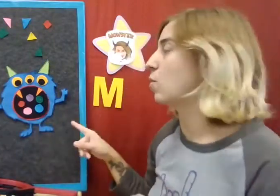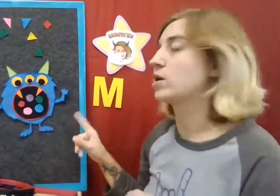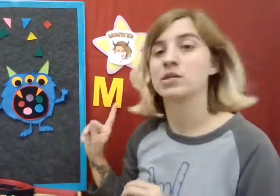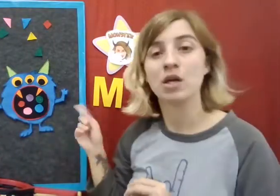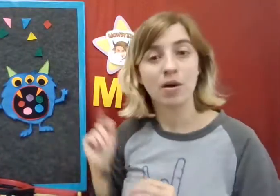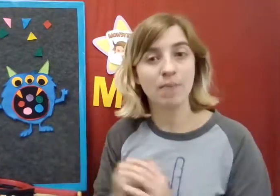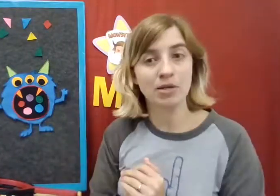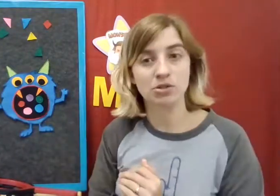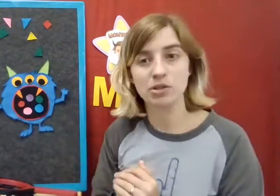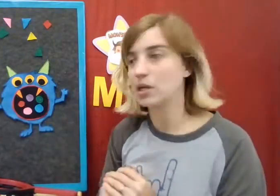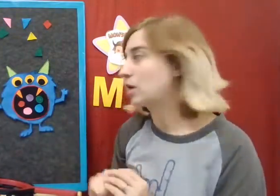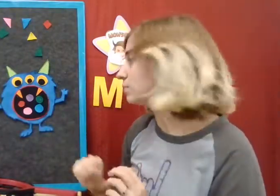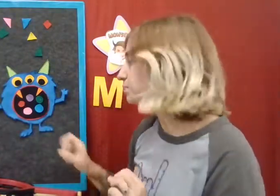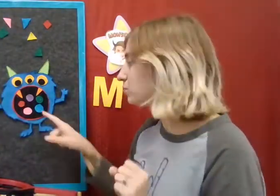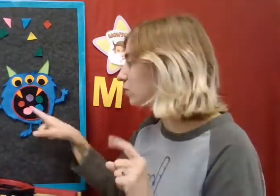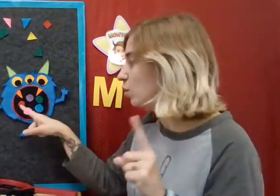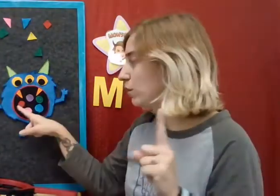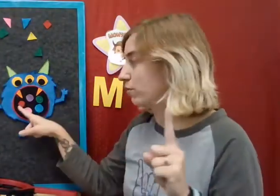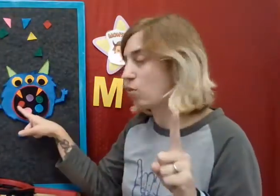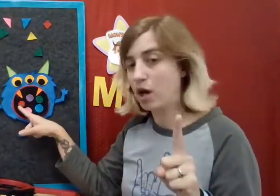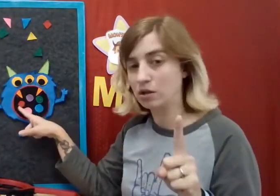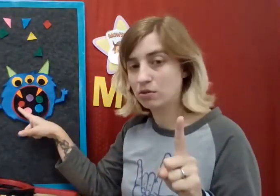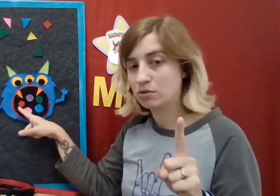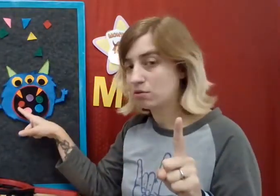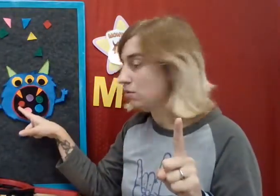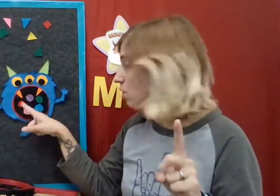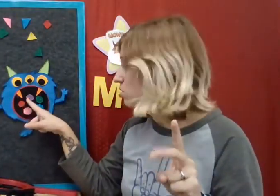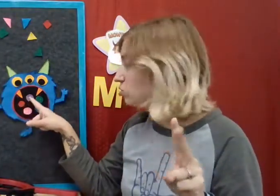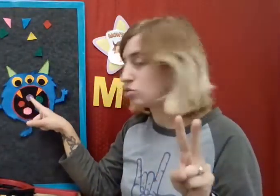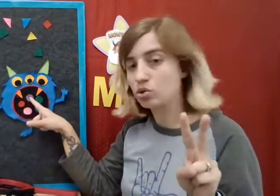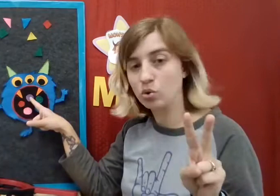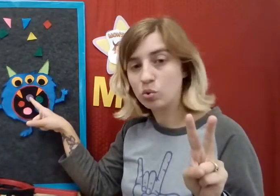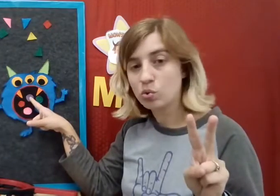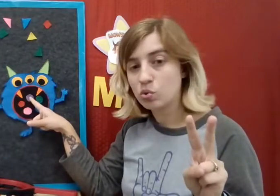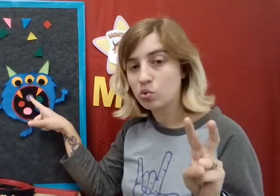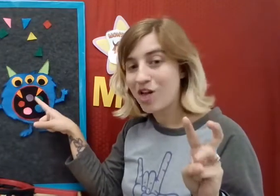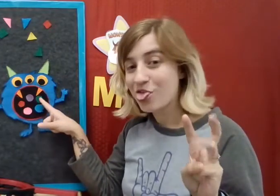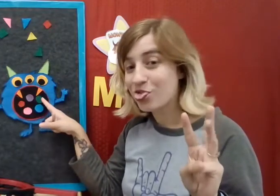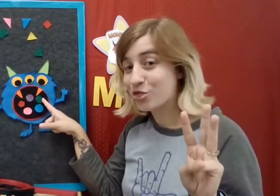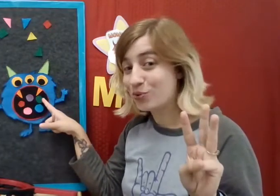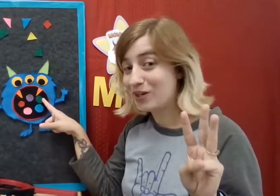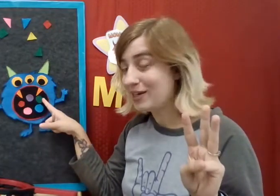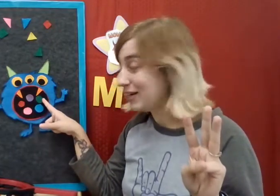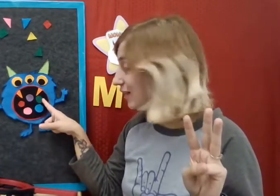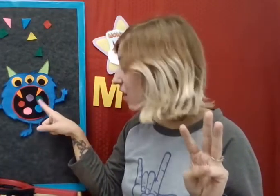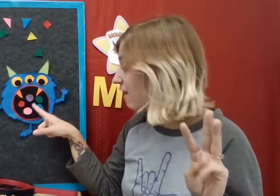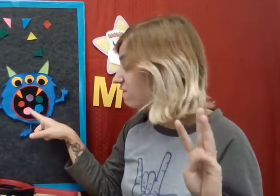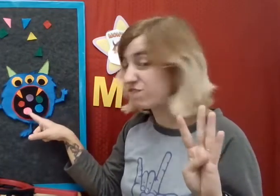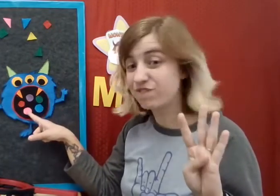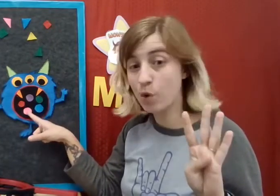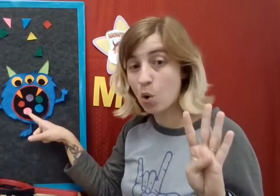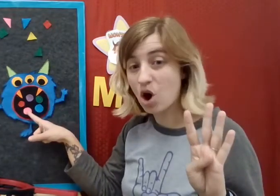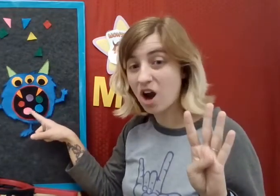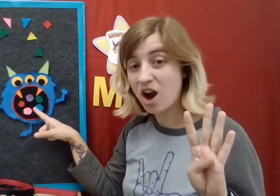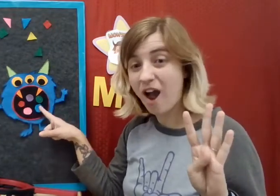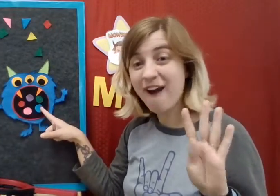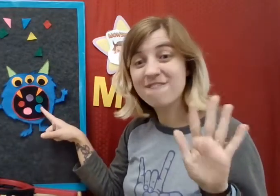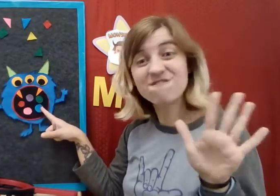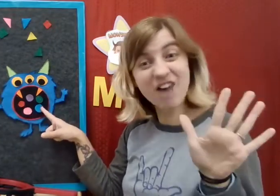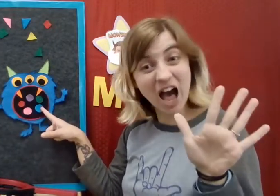ones monster's eating. We have one, two, three, four,